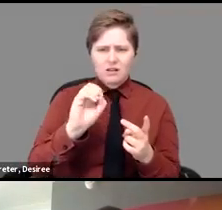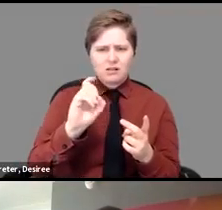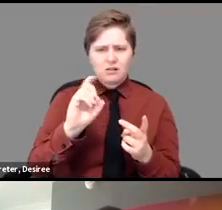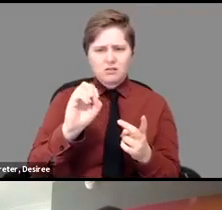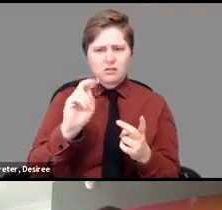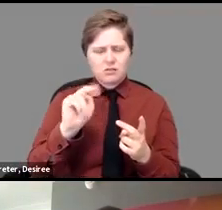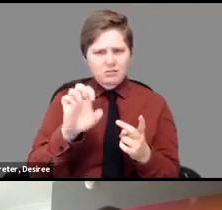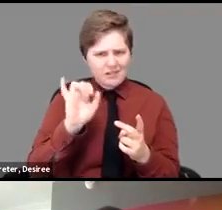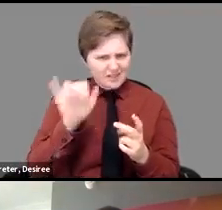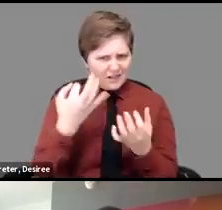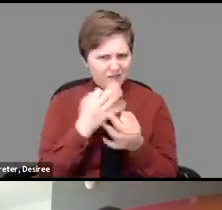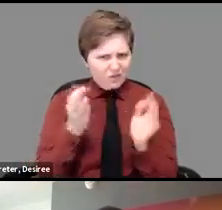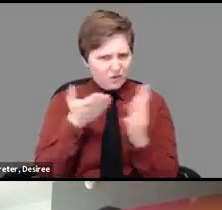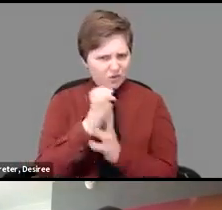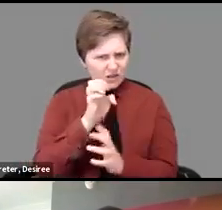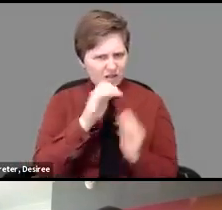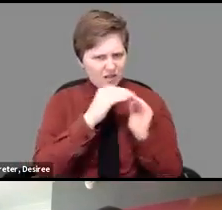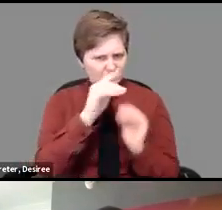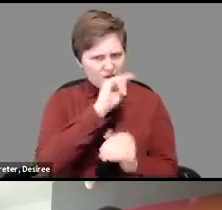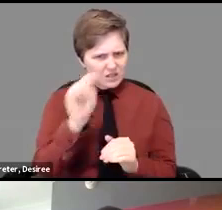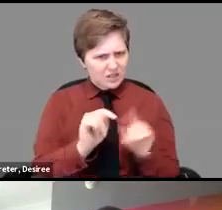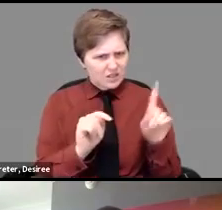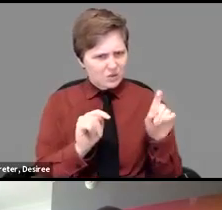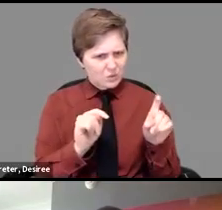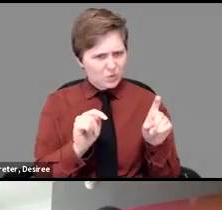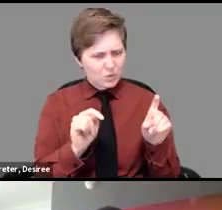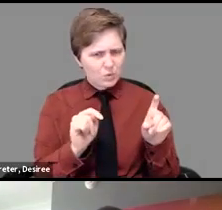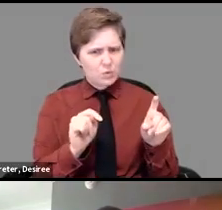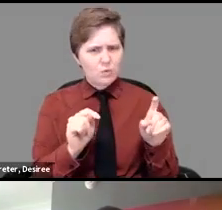free through Equality Toledo.